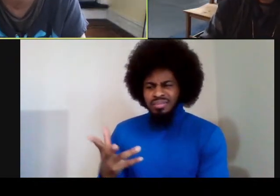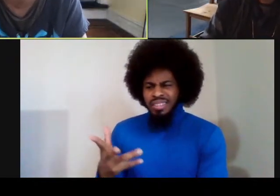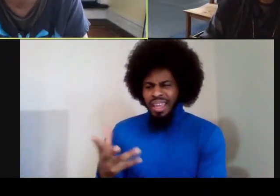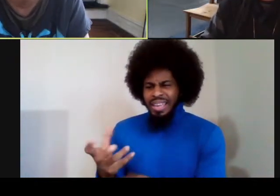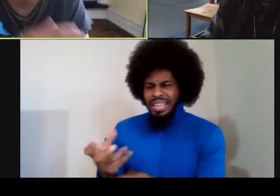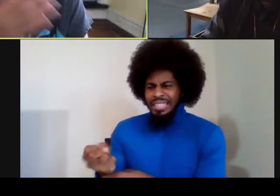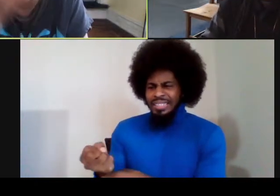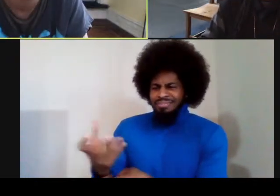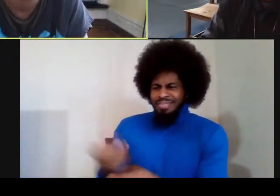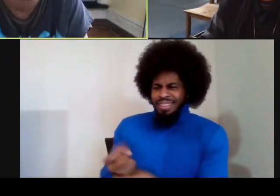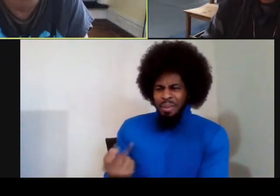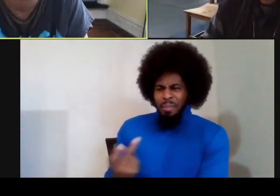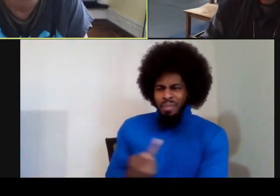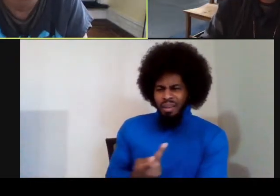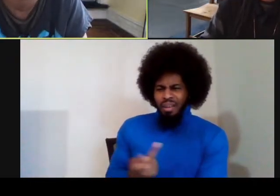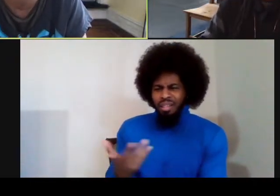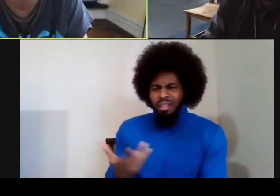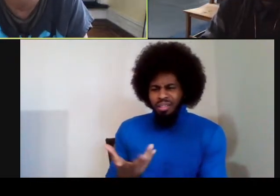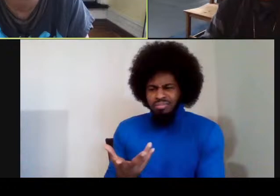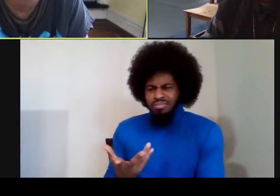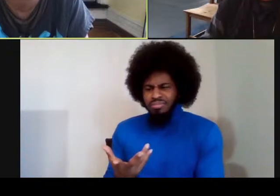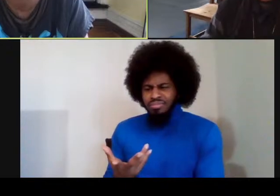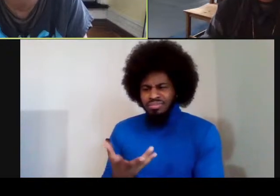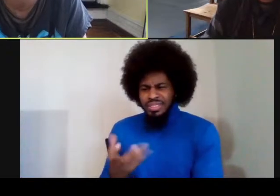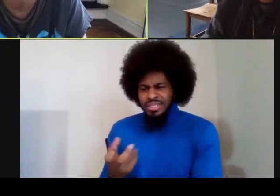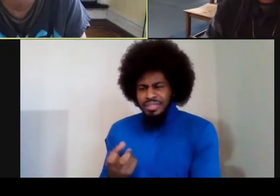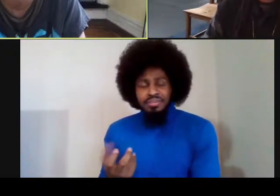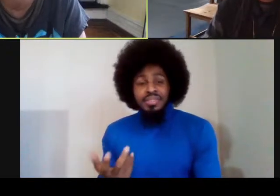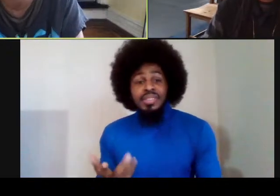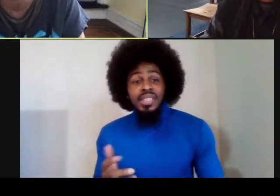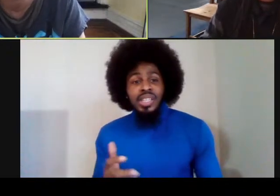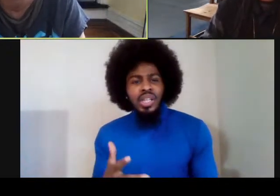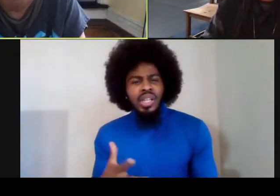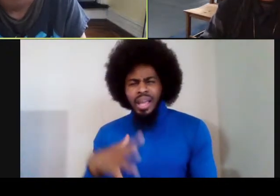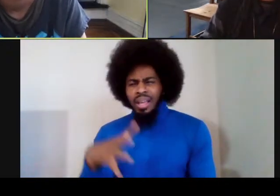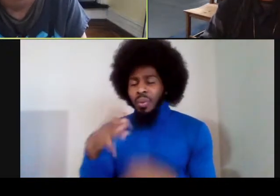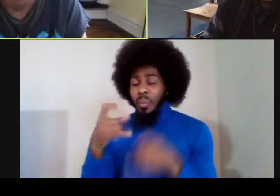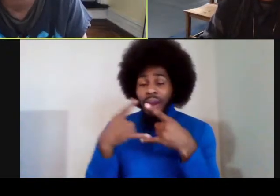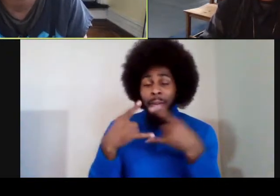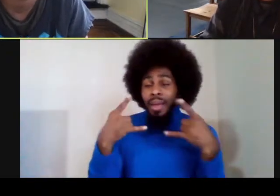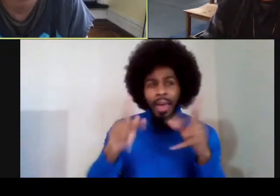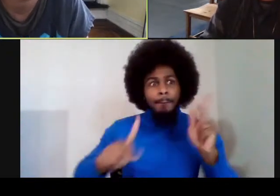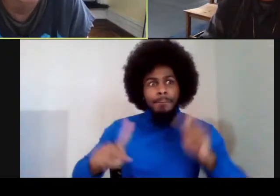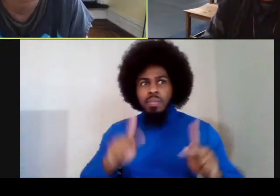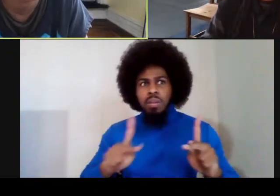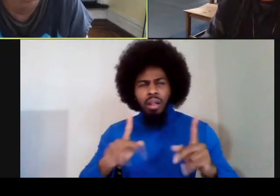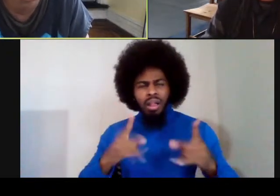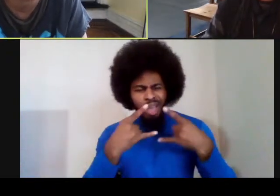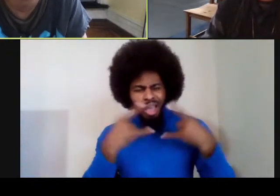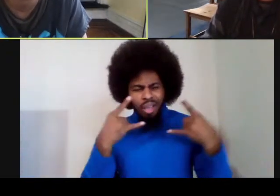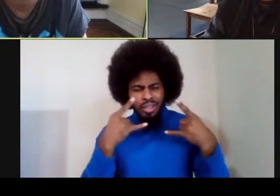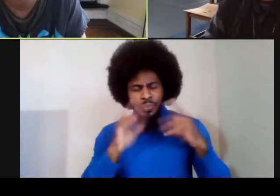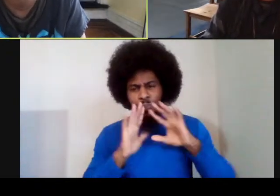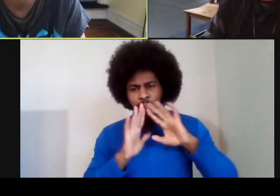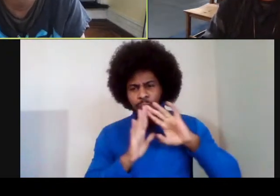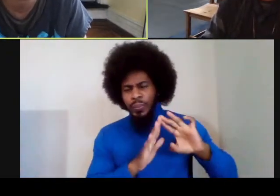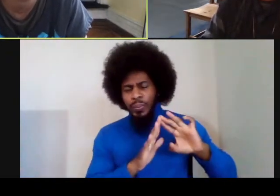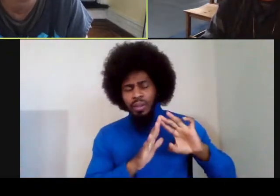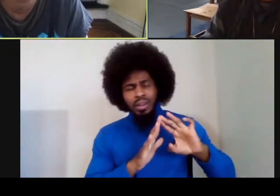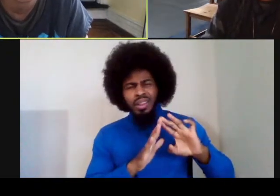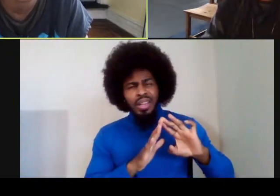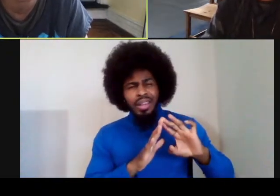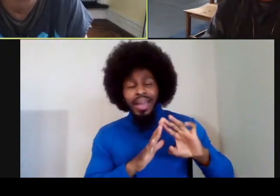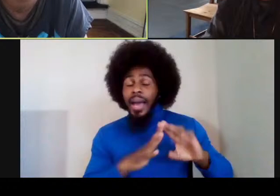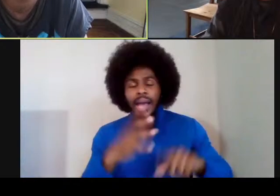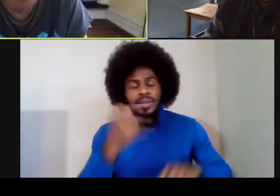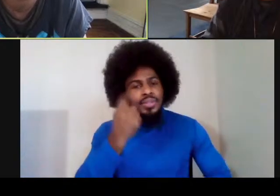like, yeah, don't nobody want to wear a mask. Like wearing a mask isn't fun, but like everybody wears a mask anyway. You could just